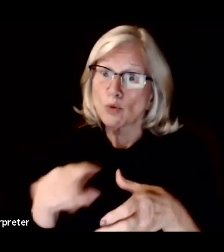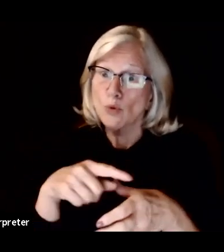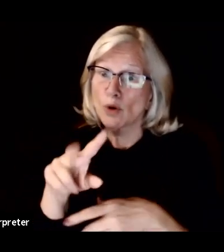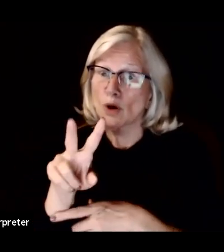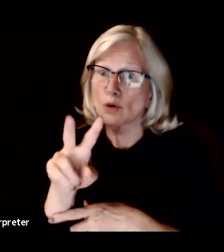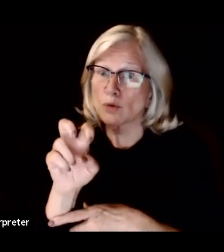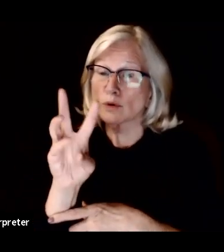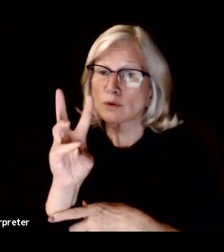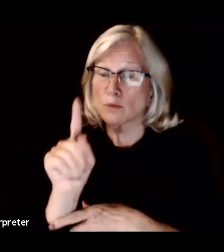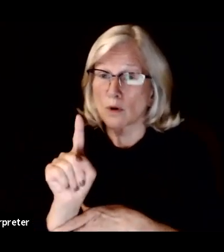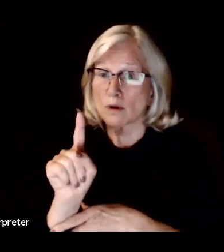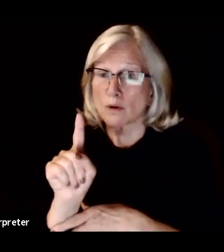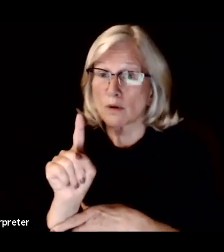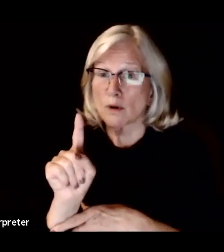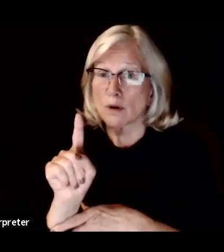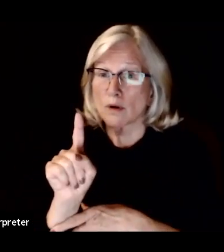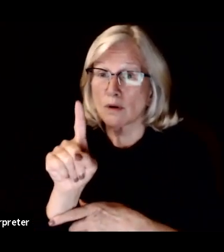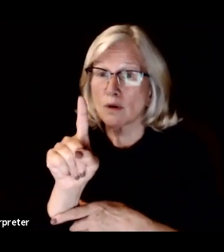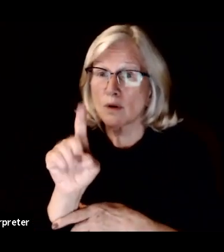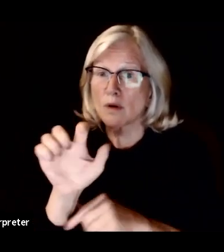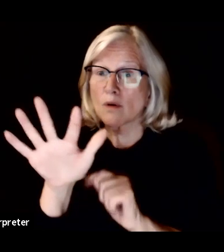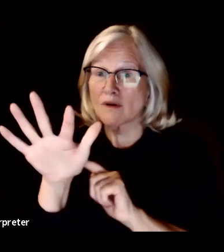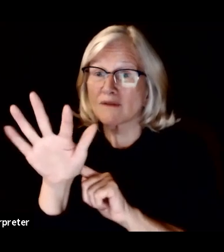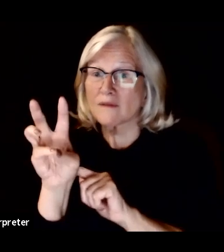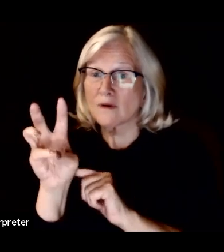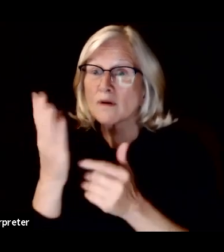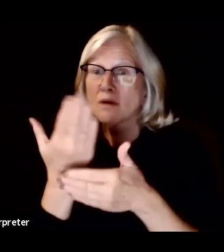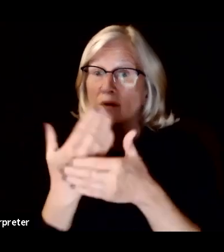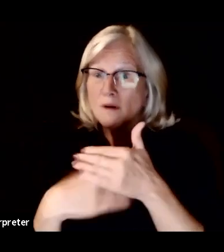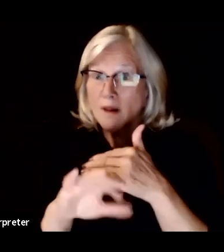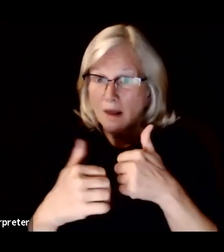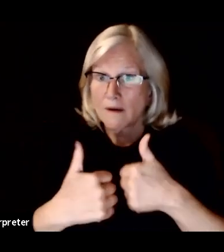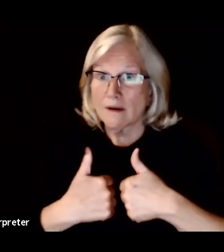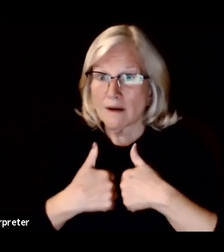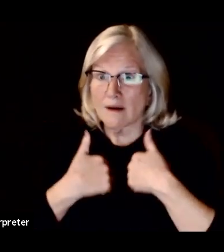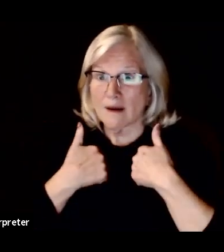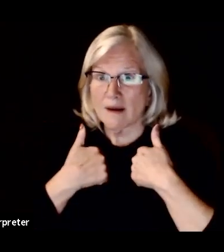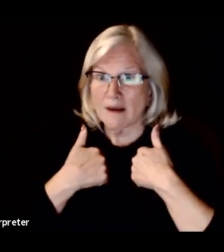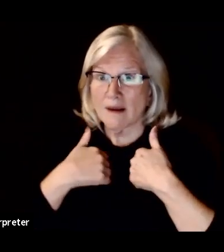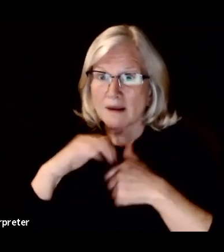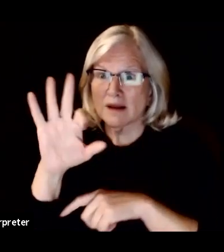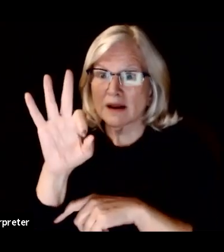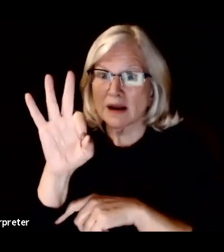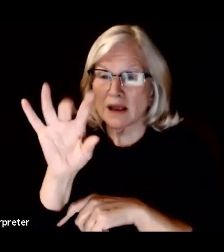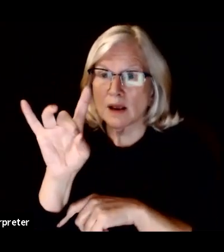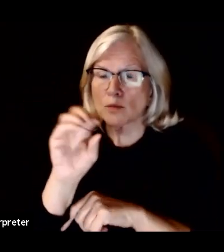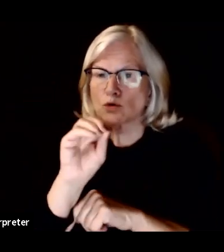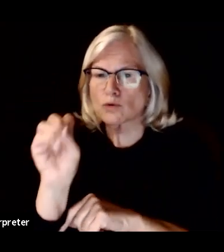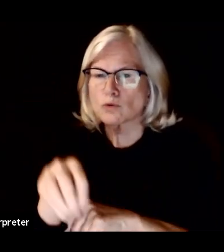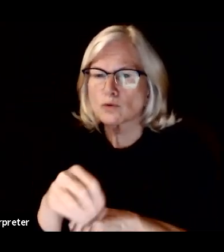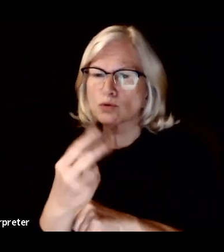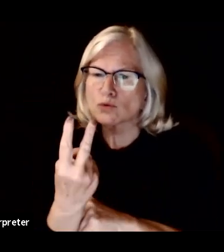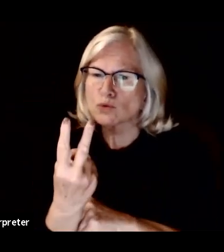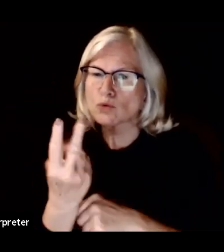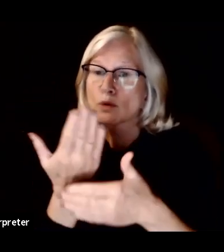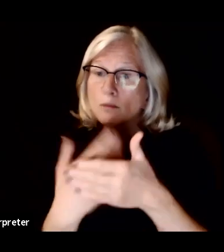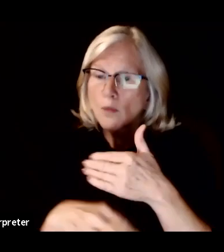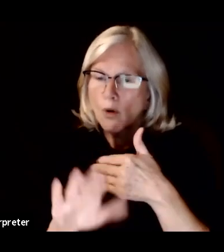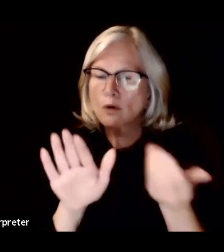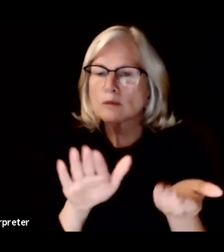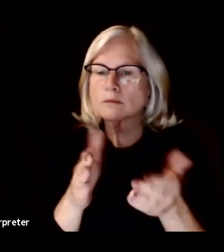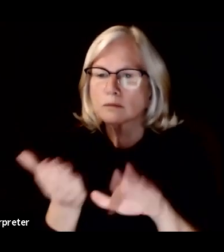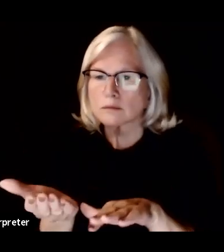256 were live births, so 98% were live births. 2 were stillbirths. There was 1 termination and 2